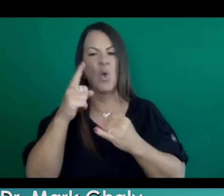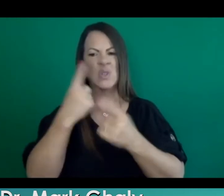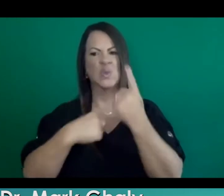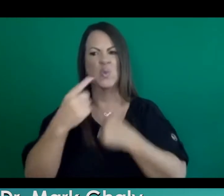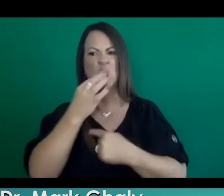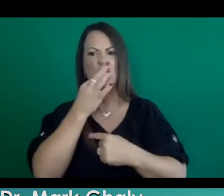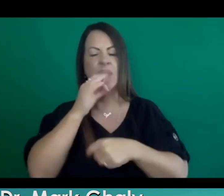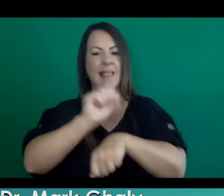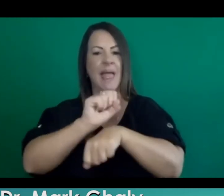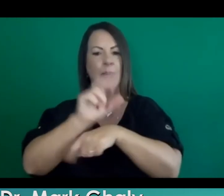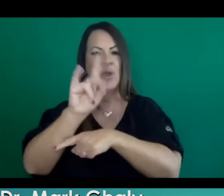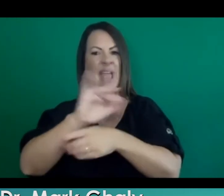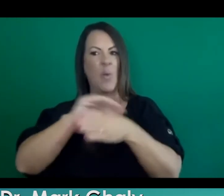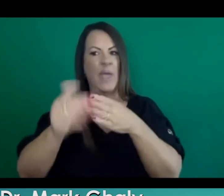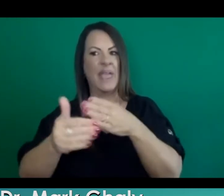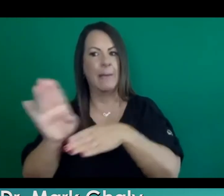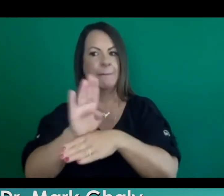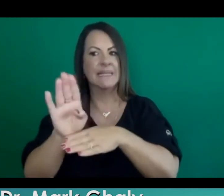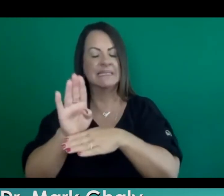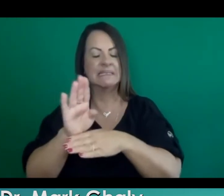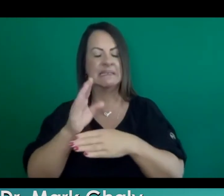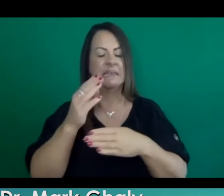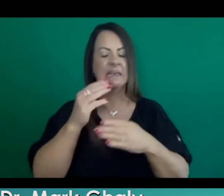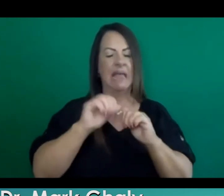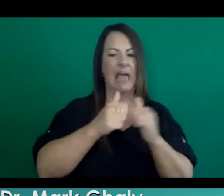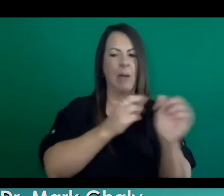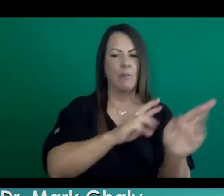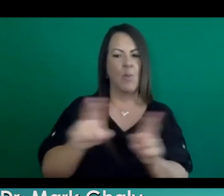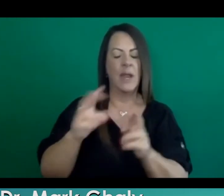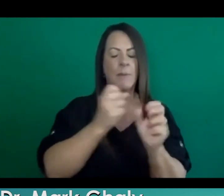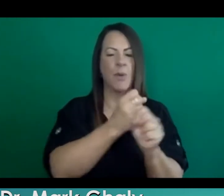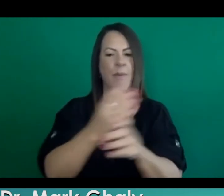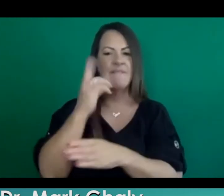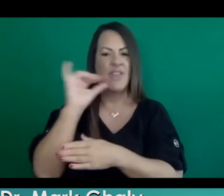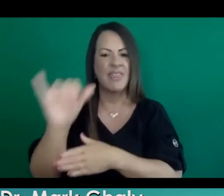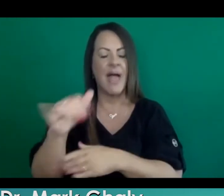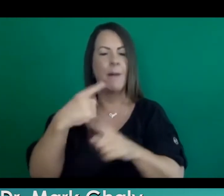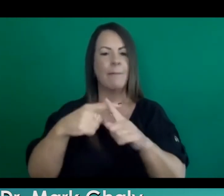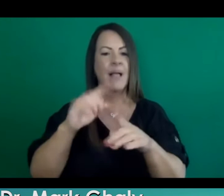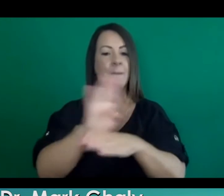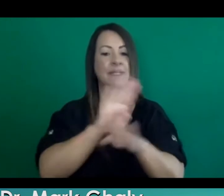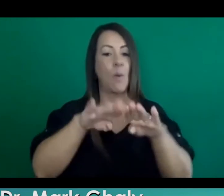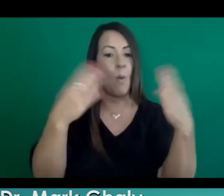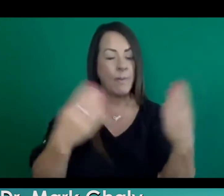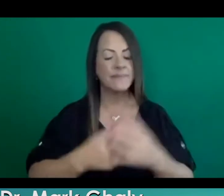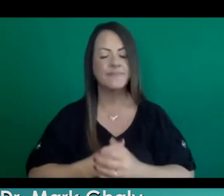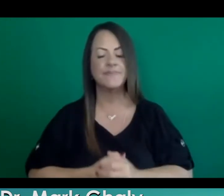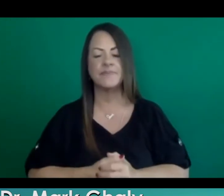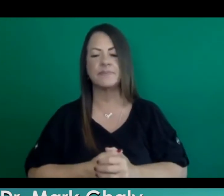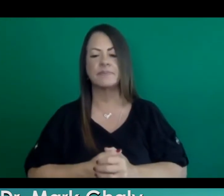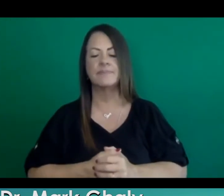I mean, I think, thank you for really the excellent question. So much of the messaging around Labor